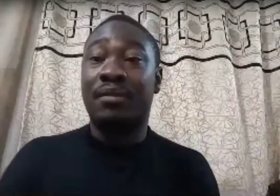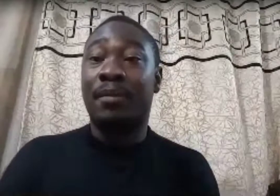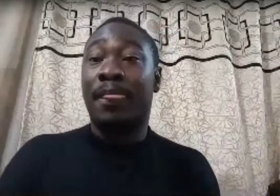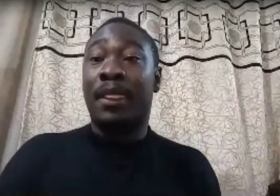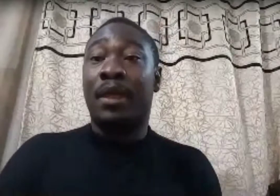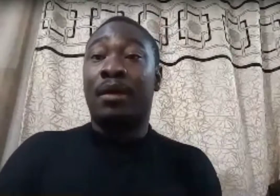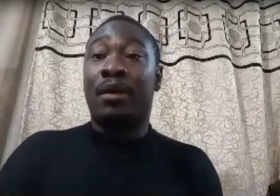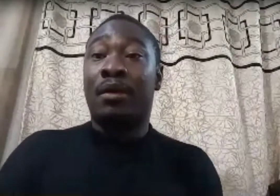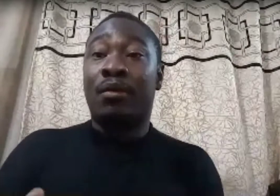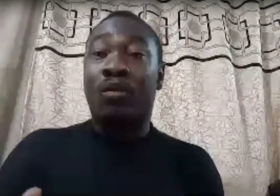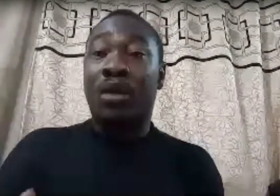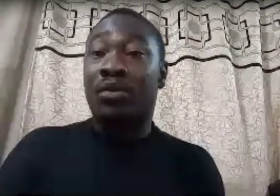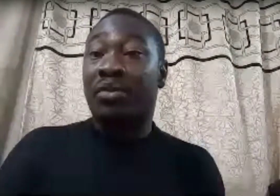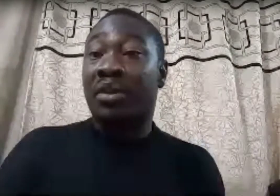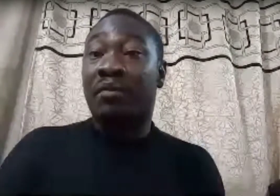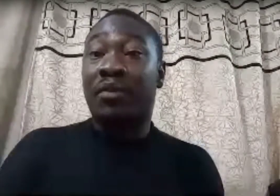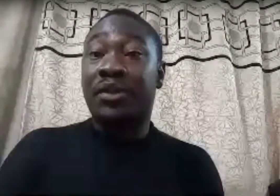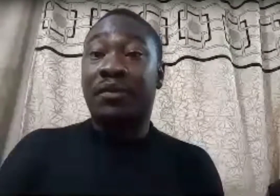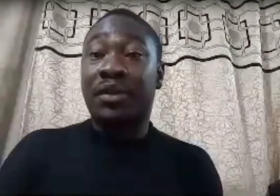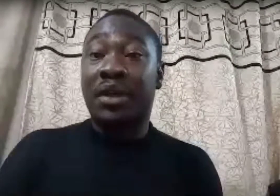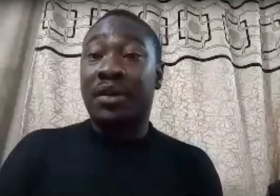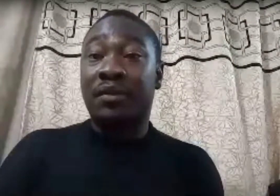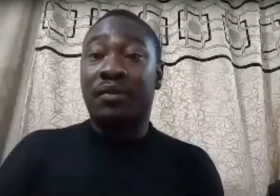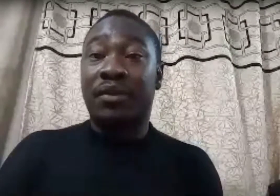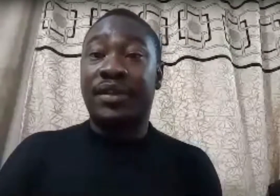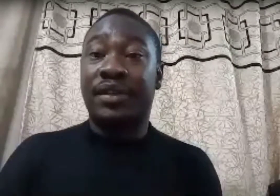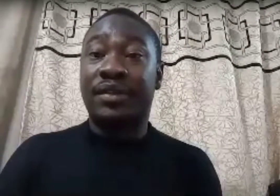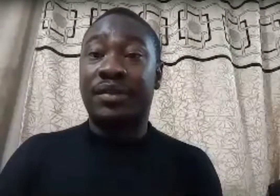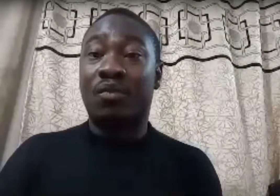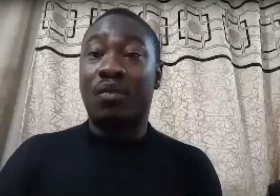144,000, for instance. 144,000.